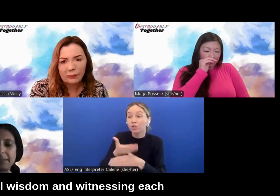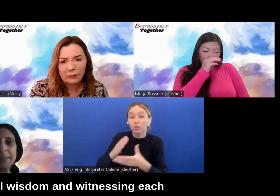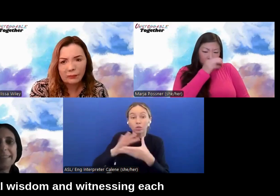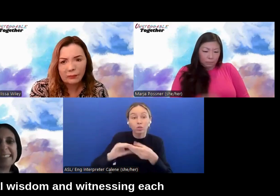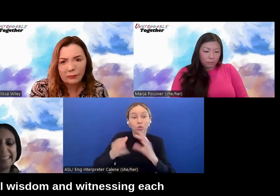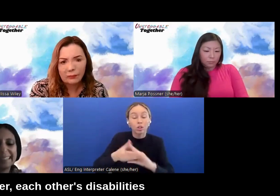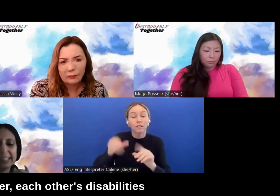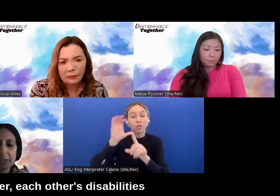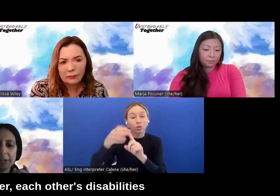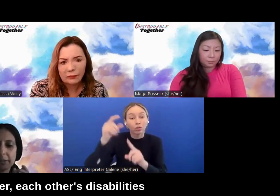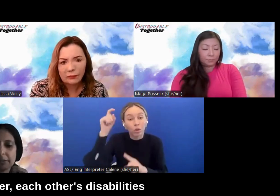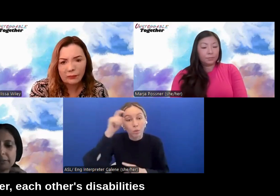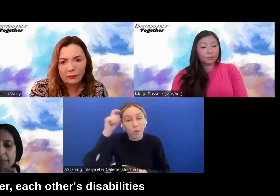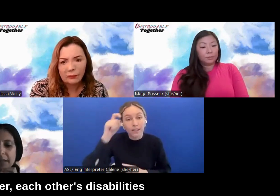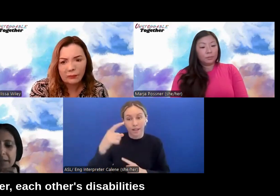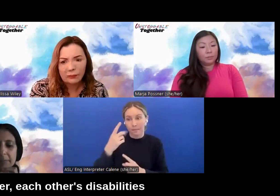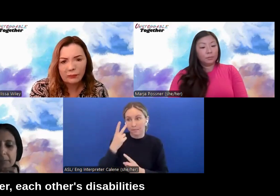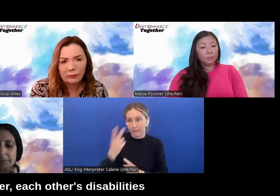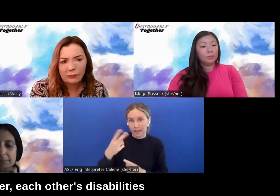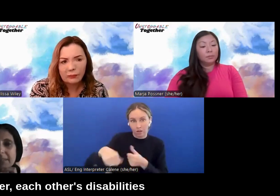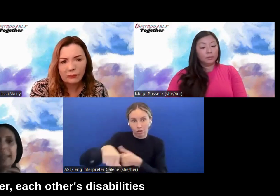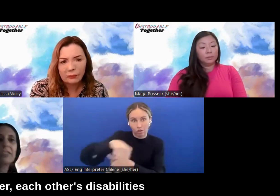wisdom in witnessing each other's